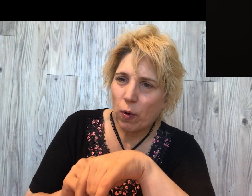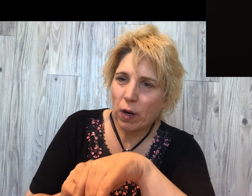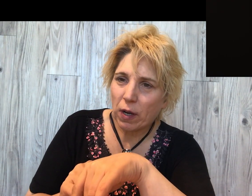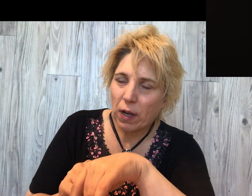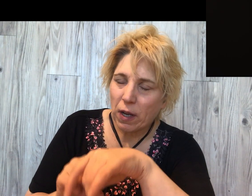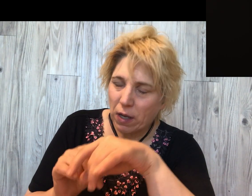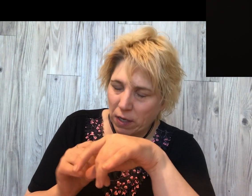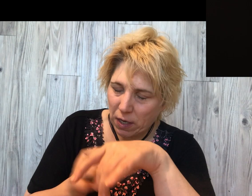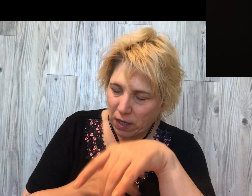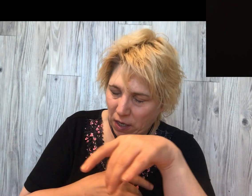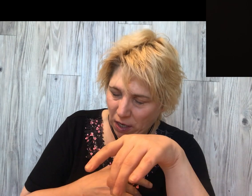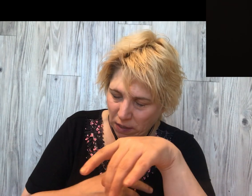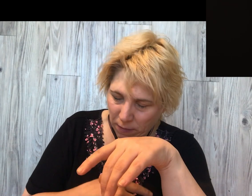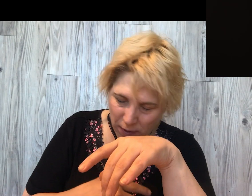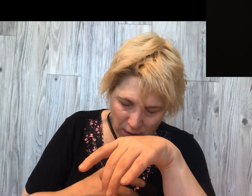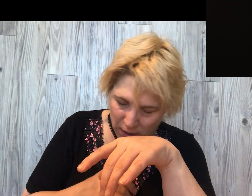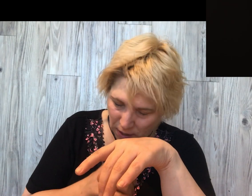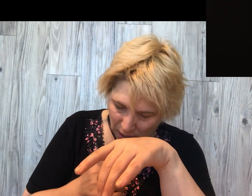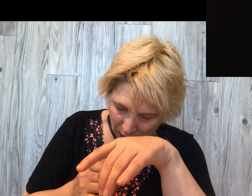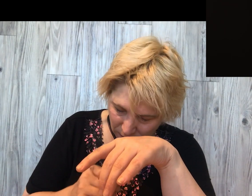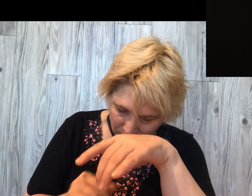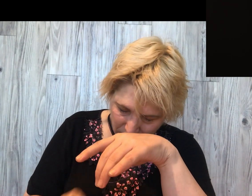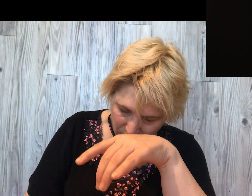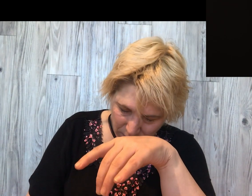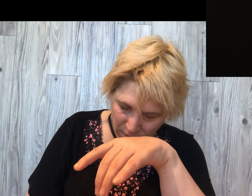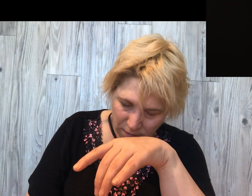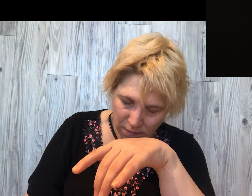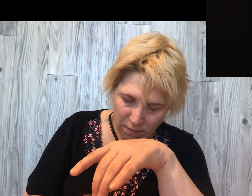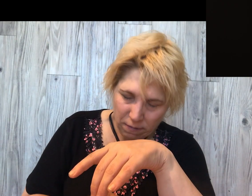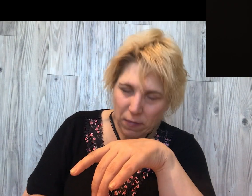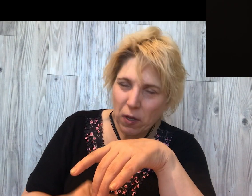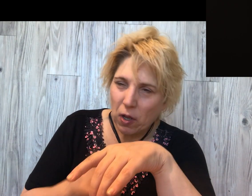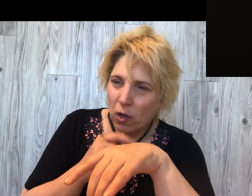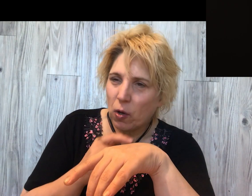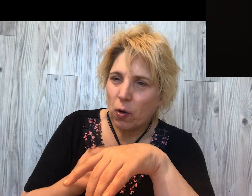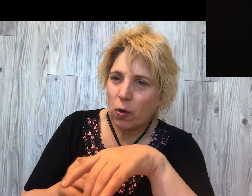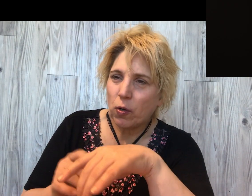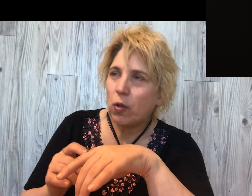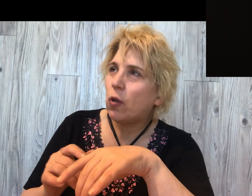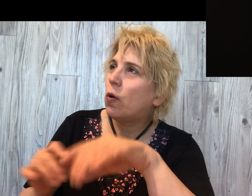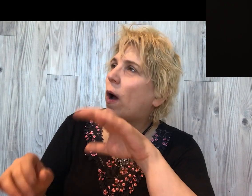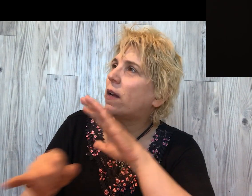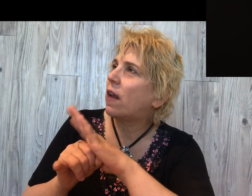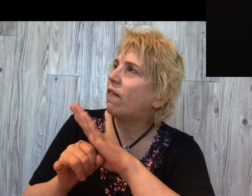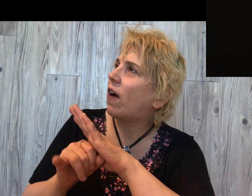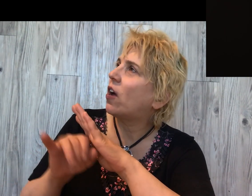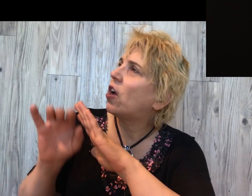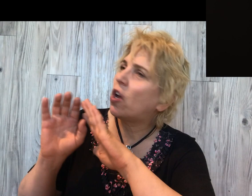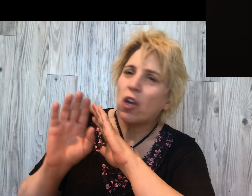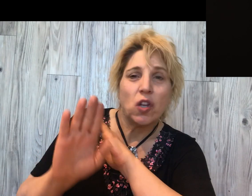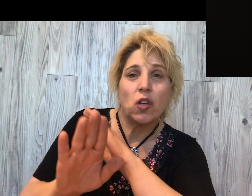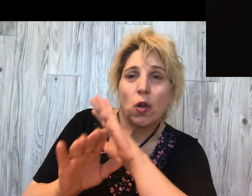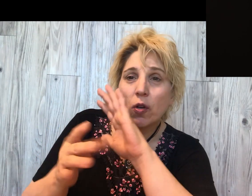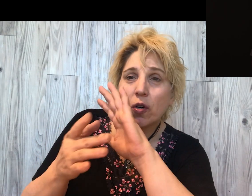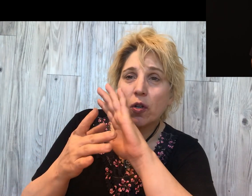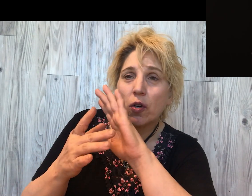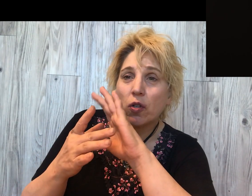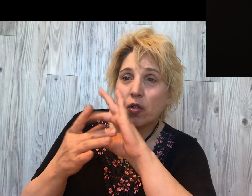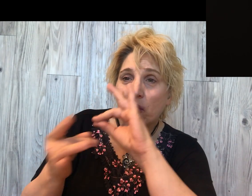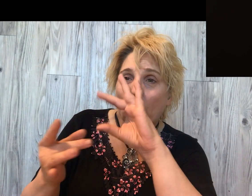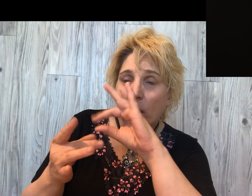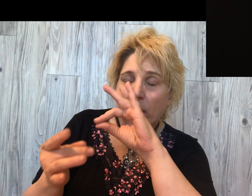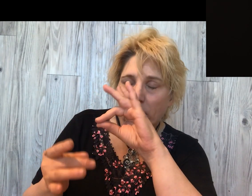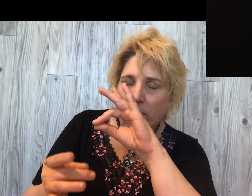really didn't get to me in any way. Who do you identify with? What's your story? Let me give you a